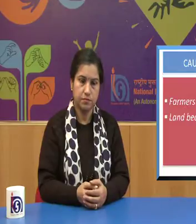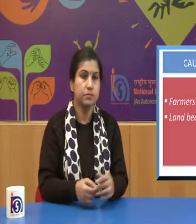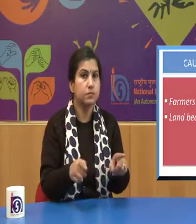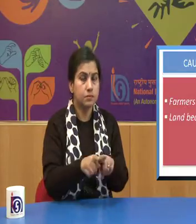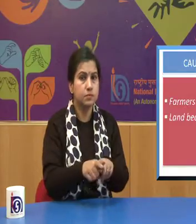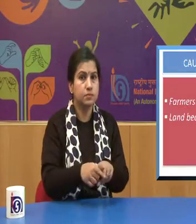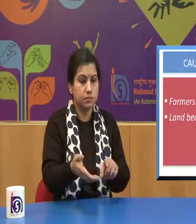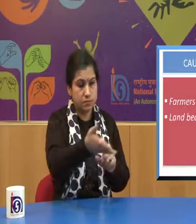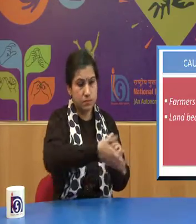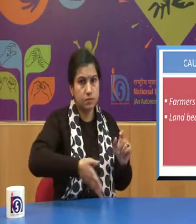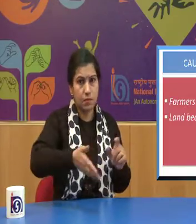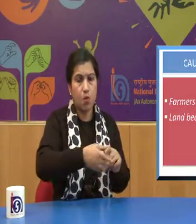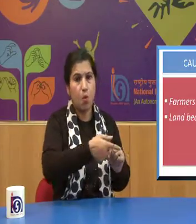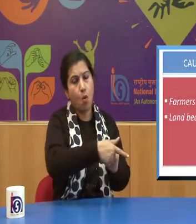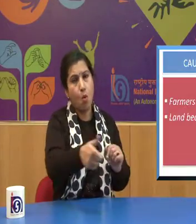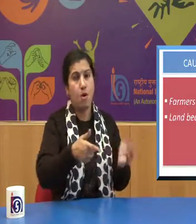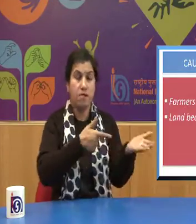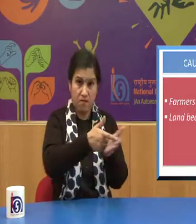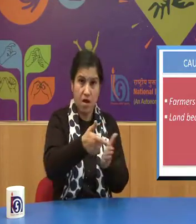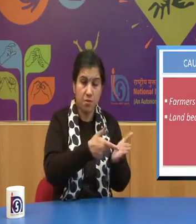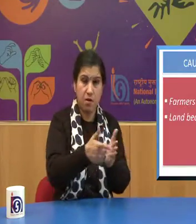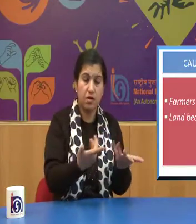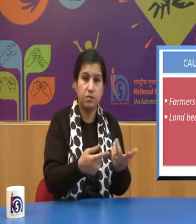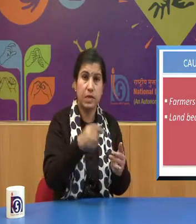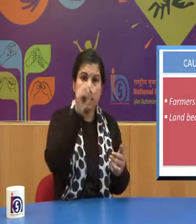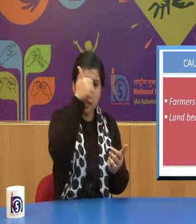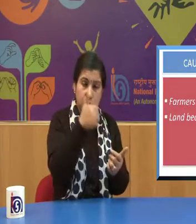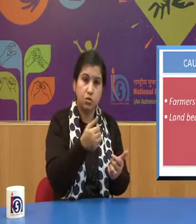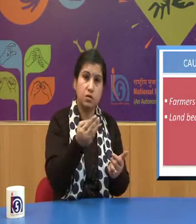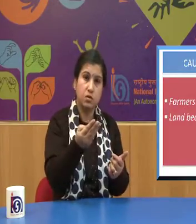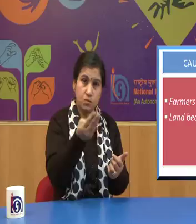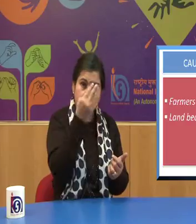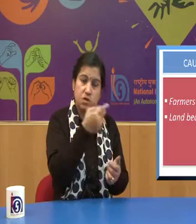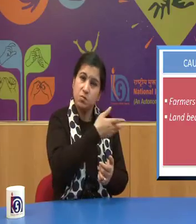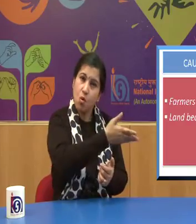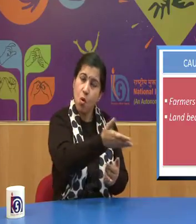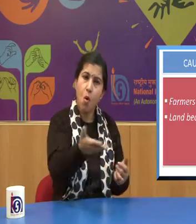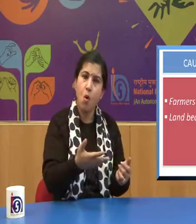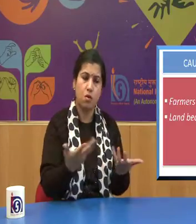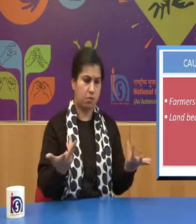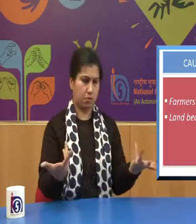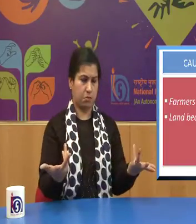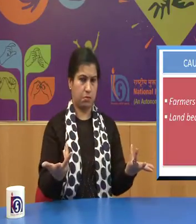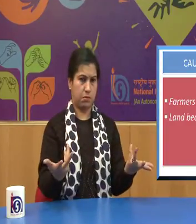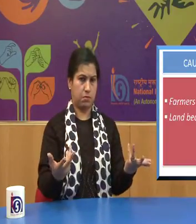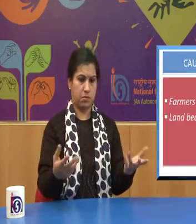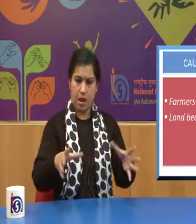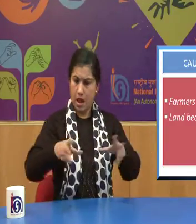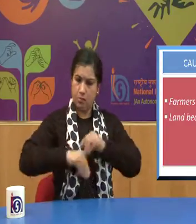And the condition was that both Hindu and Muslim farmers refused to cultivate